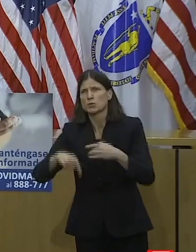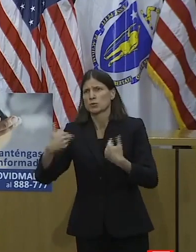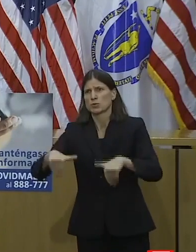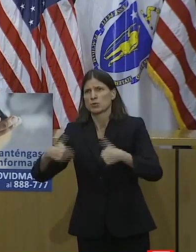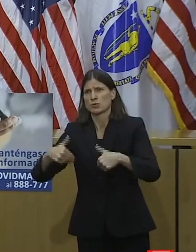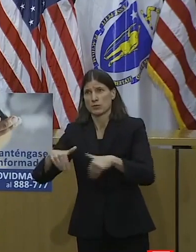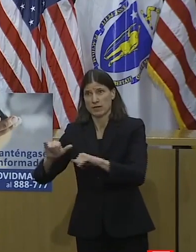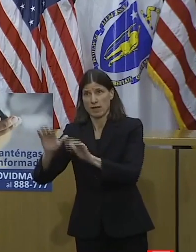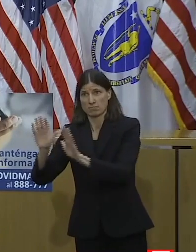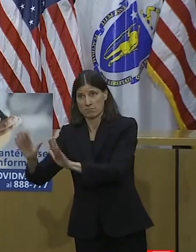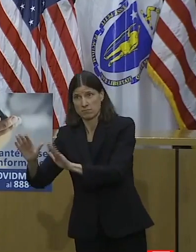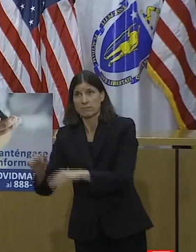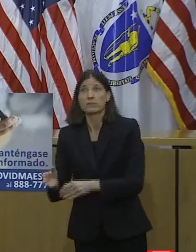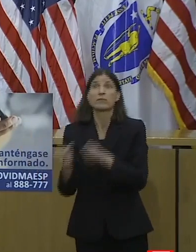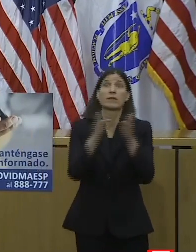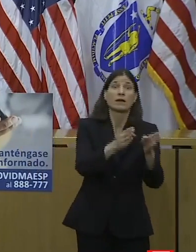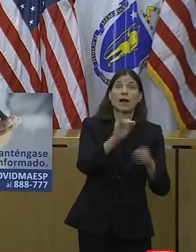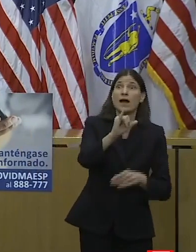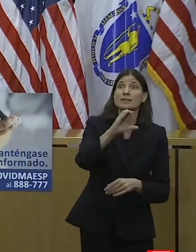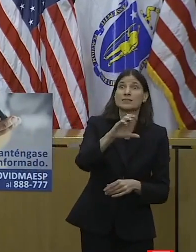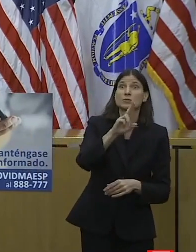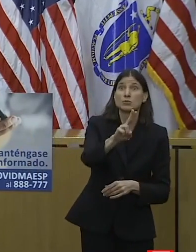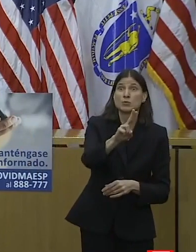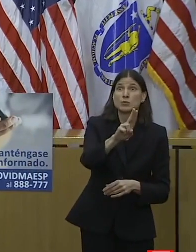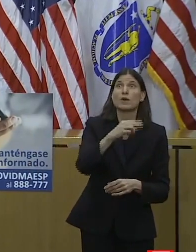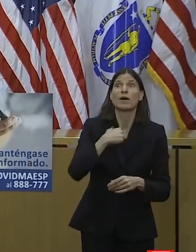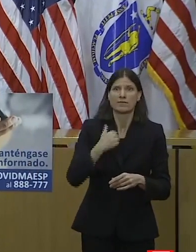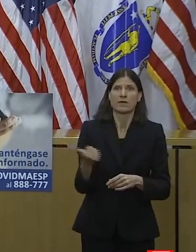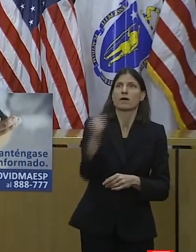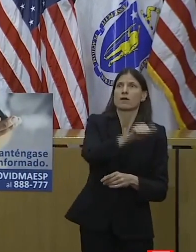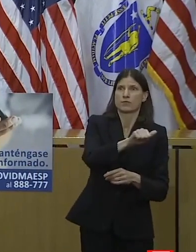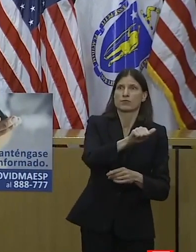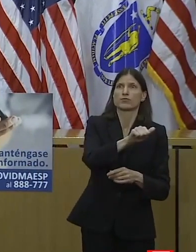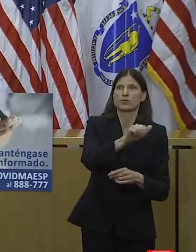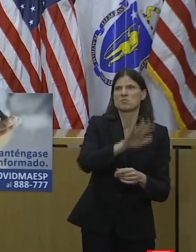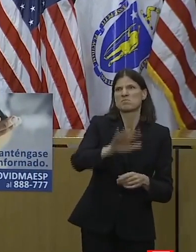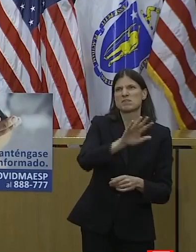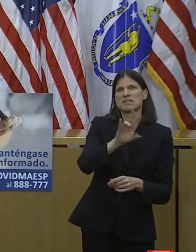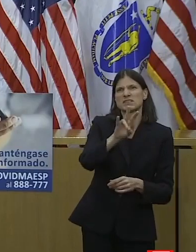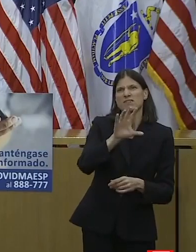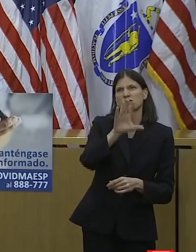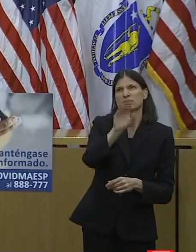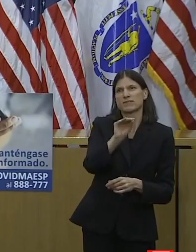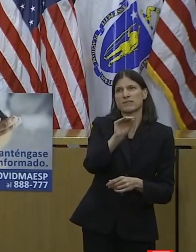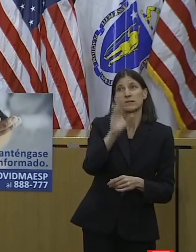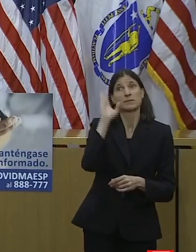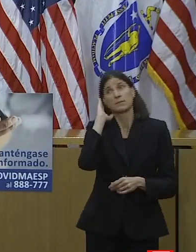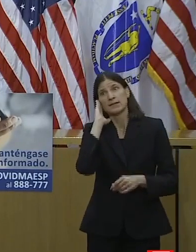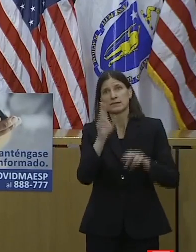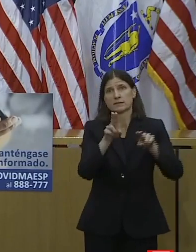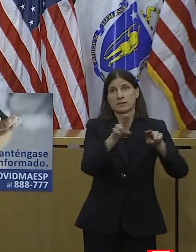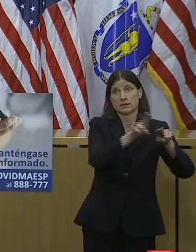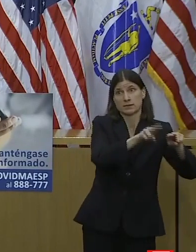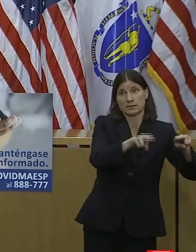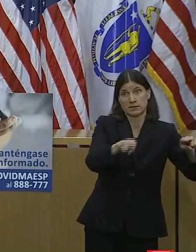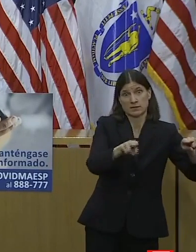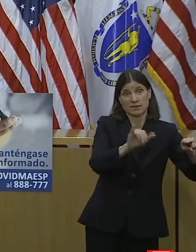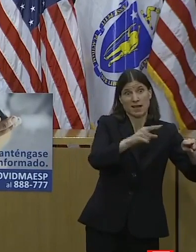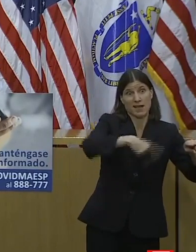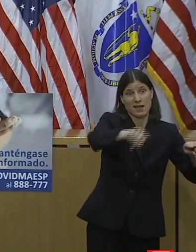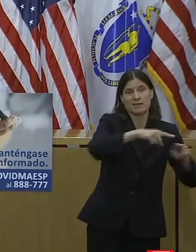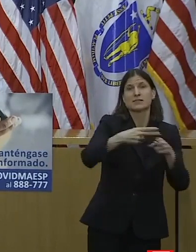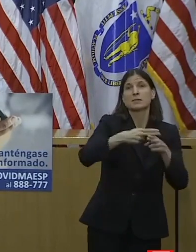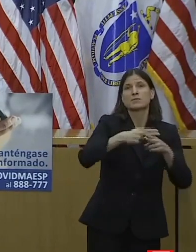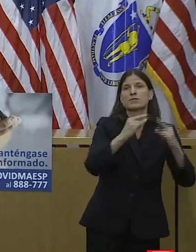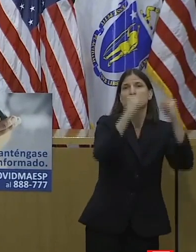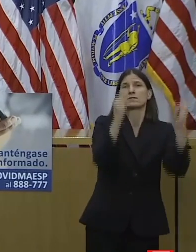available in the field hospitals that we've put up for patients if needed. The last number will increase as we bring more